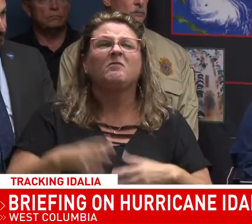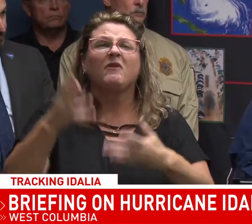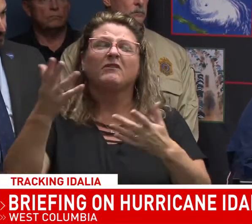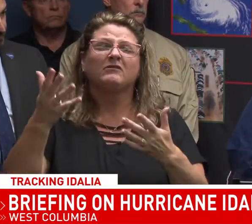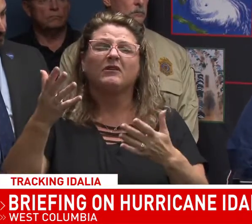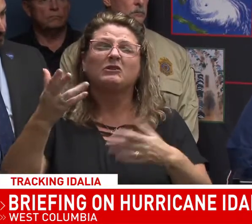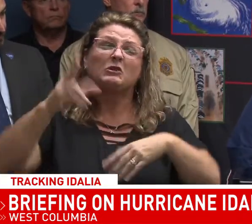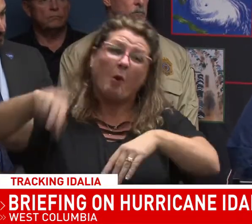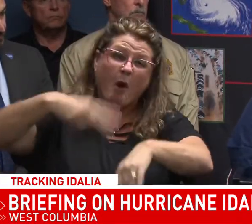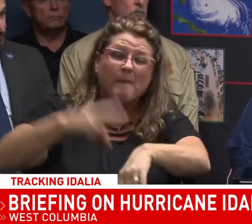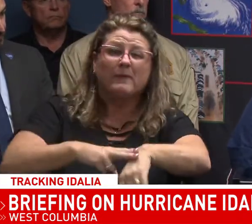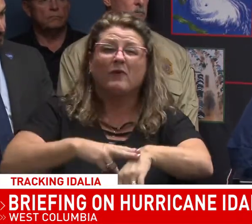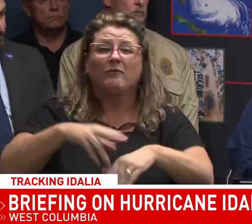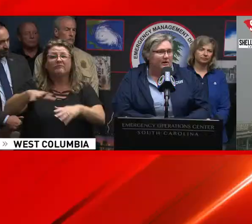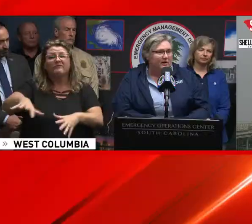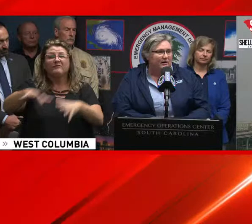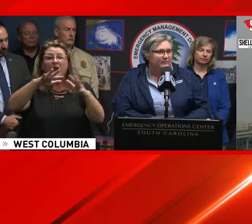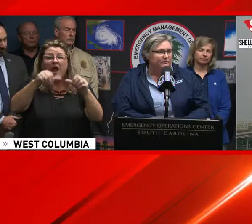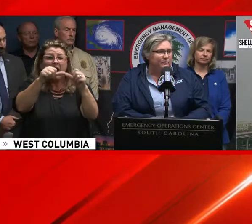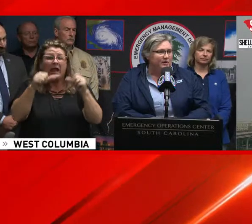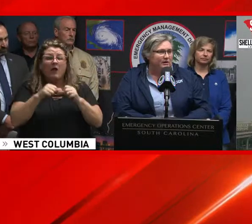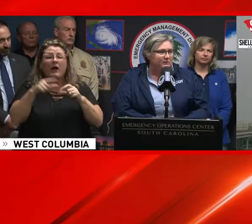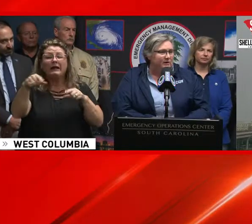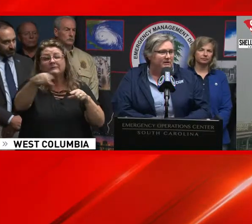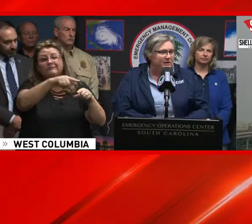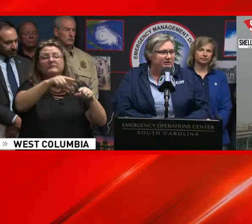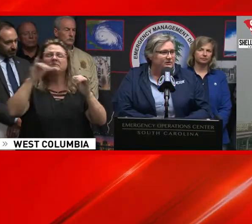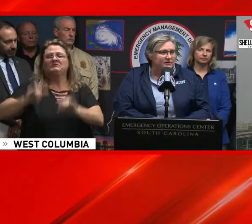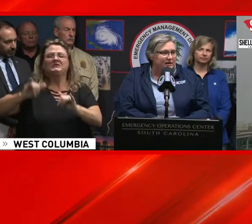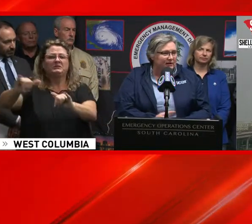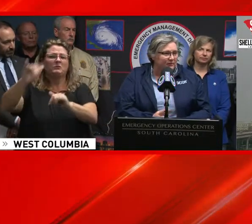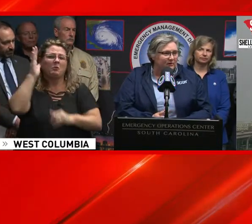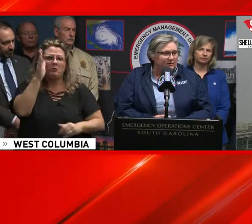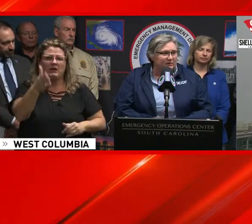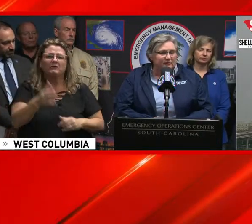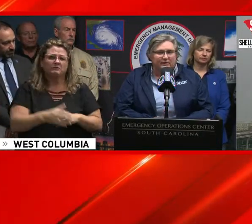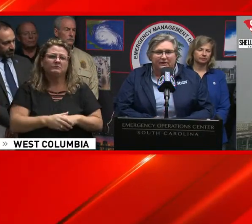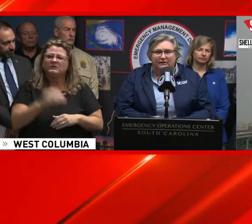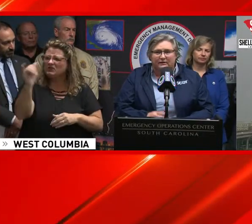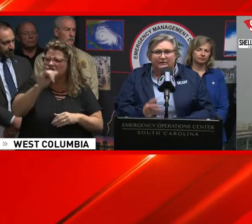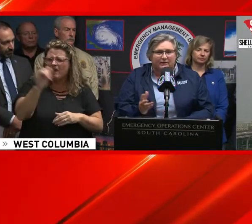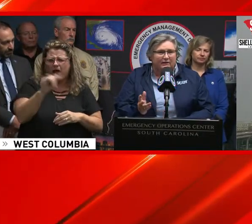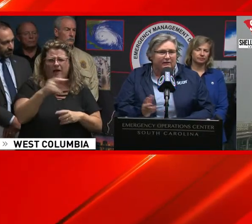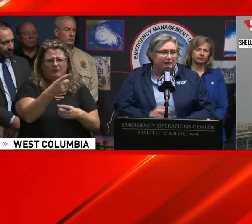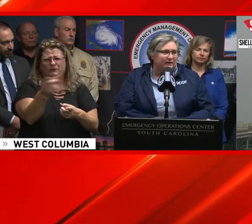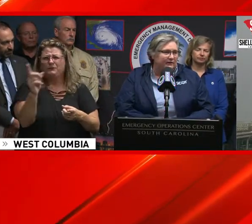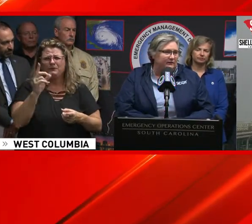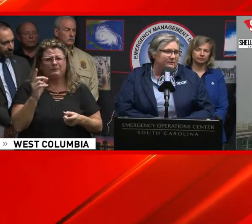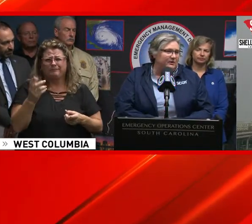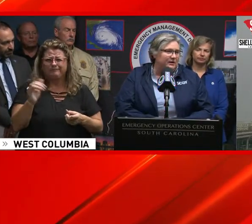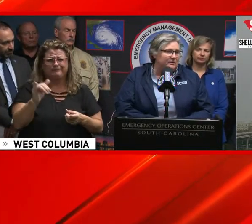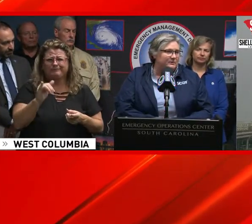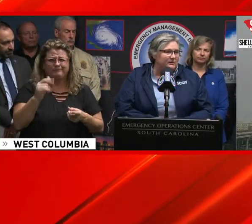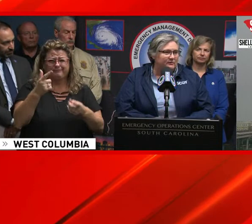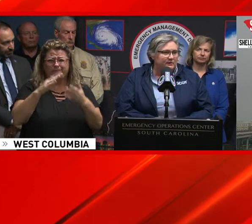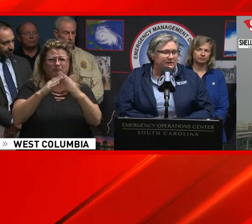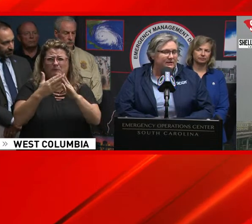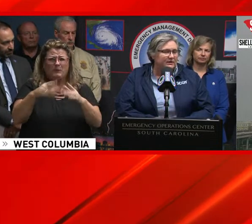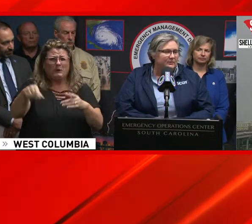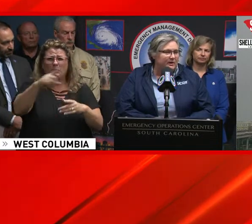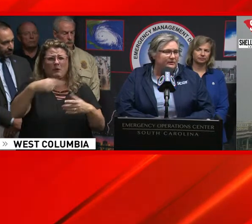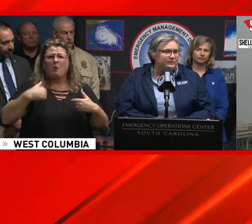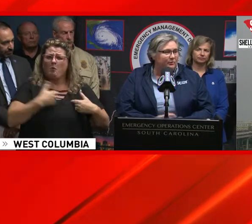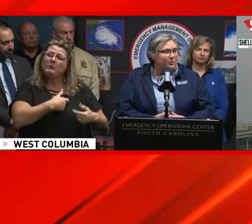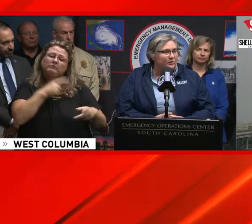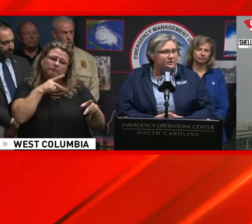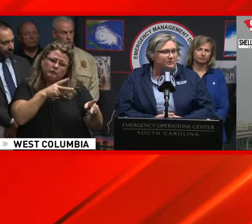always expect to see flooding will be there. We continue, just like you all do in the community as well, we continue